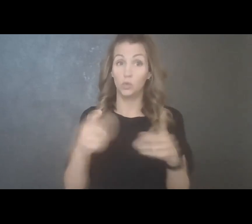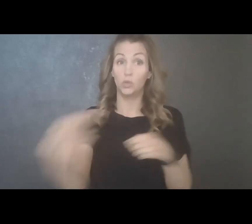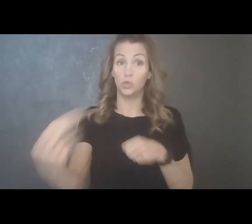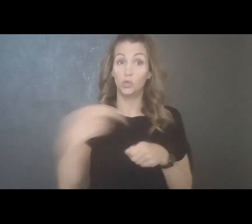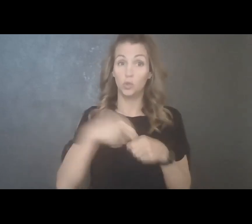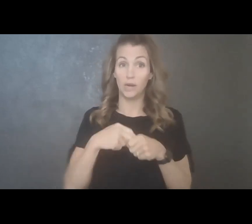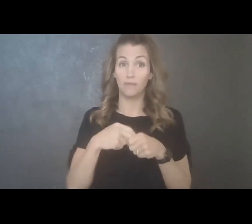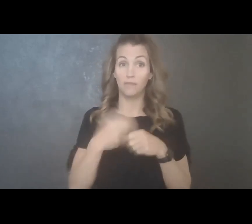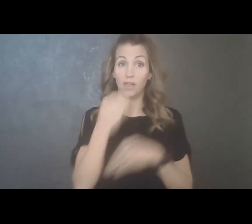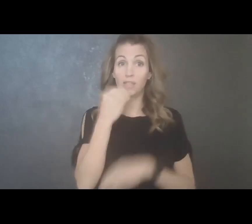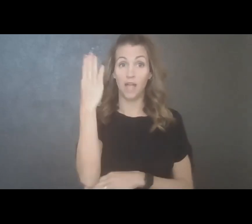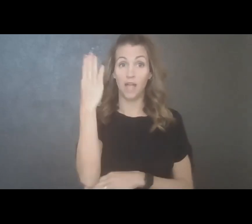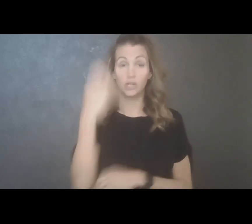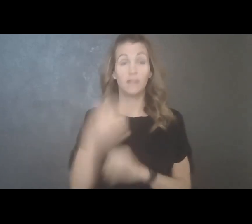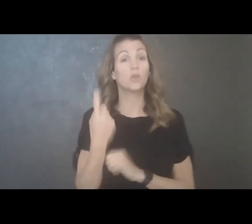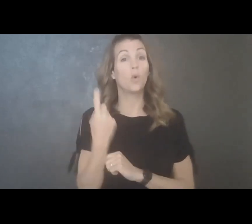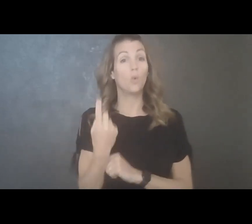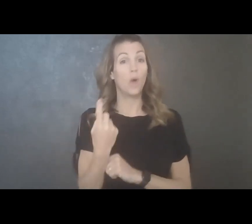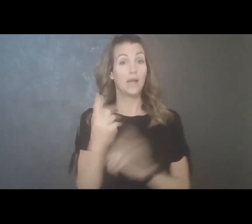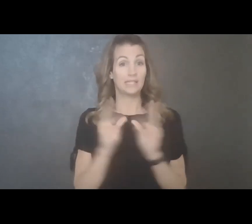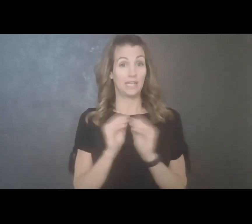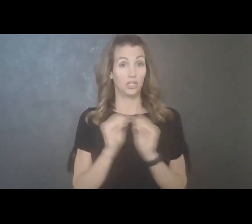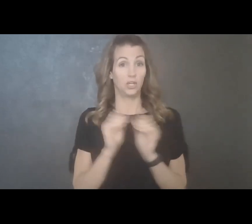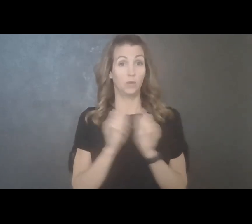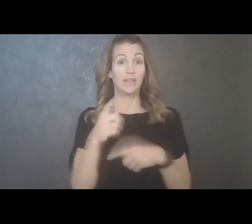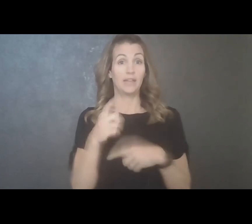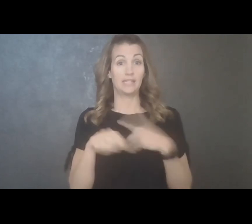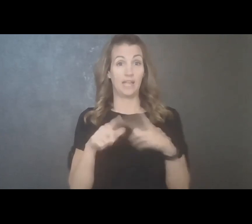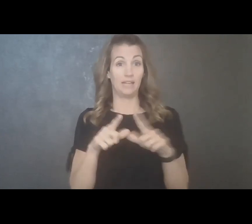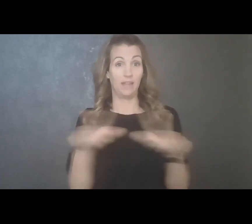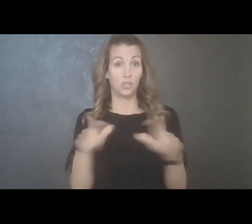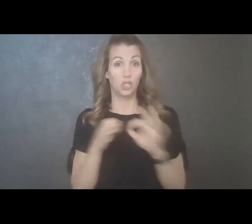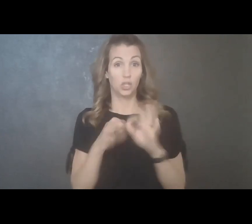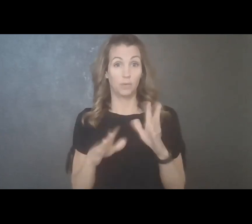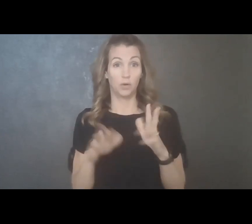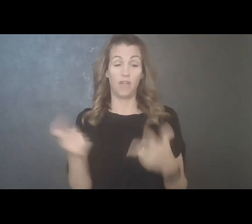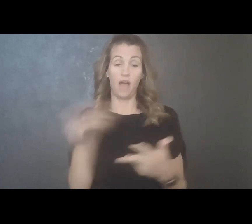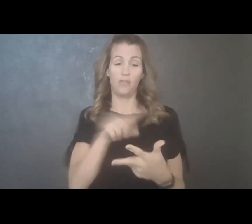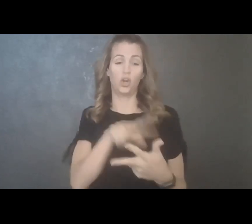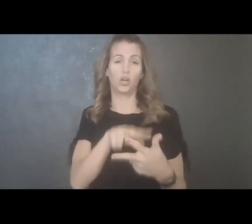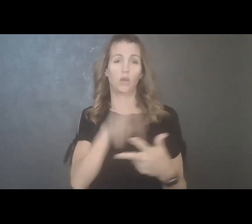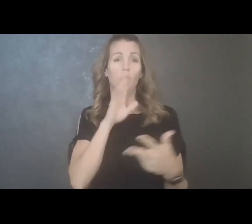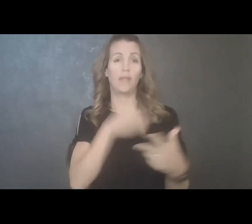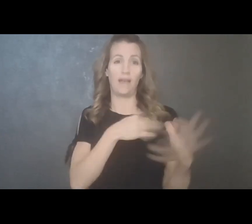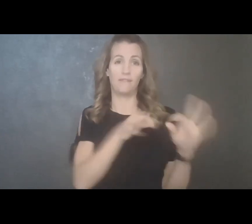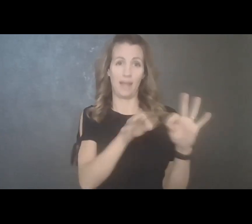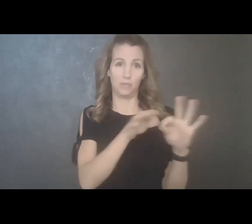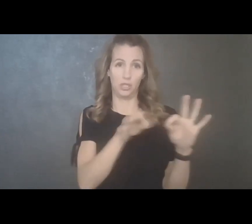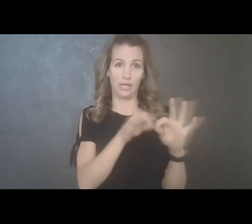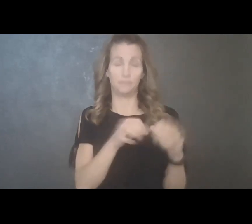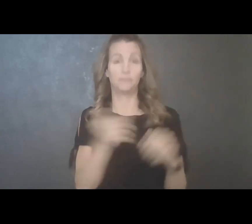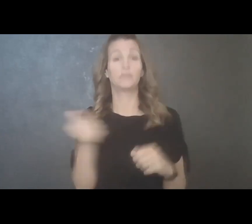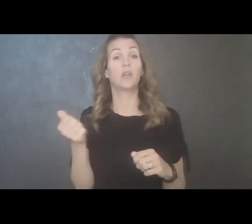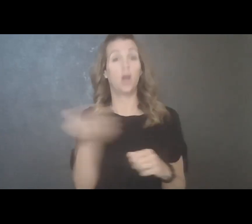today. There is one session that will have a sign language interpreter. The other sessions will all have closed captioning. All sessions today have live closed